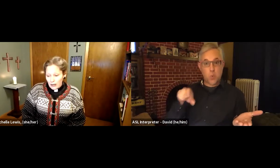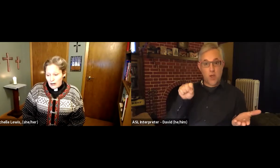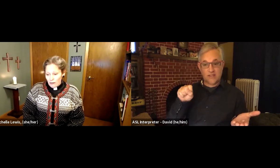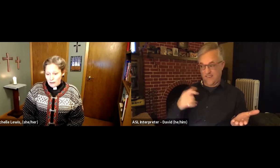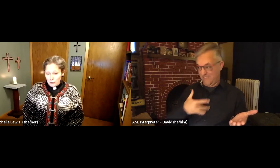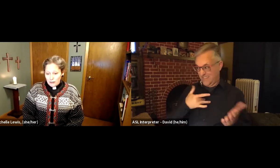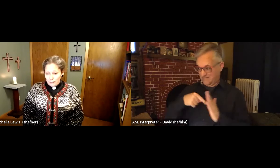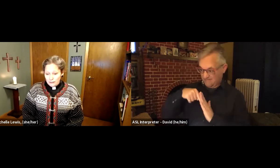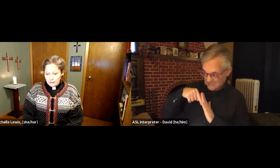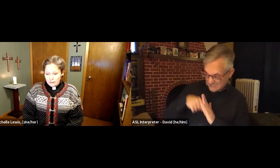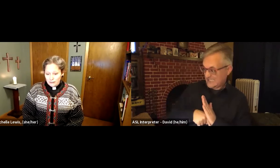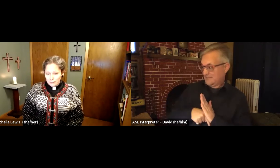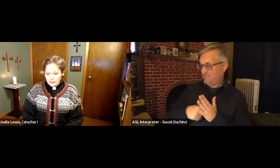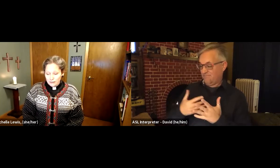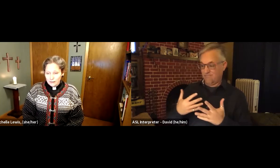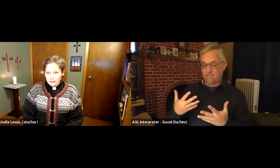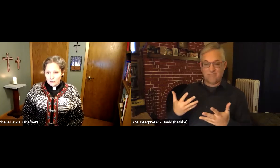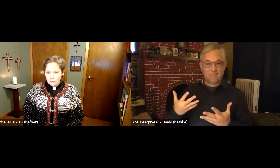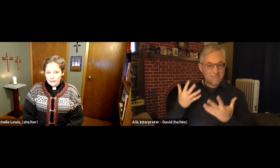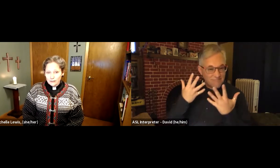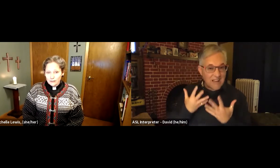more uncomfortable.